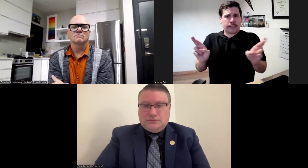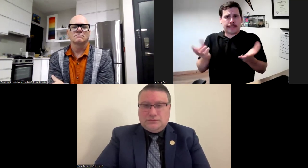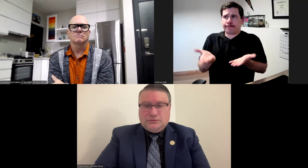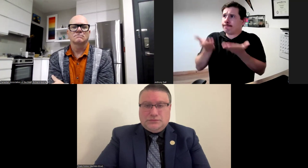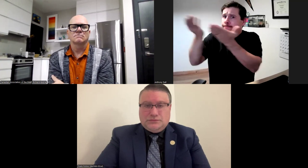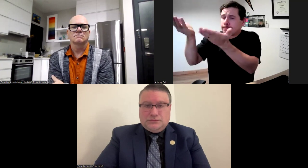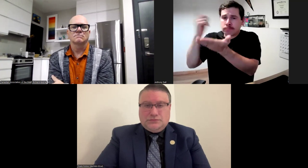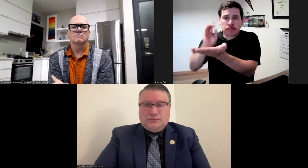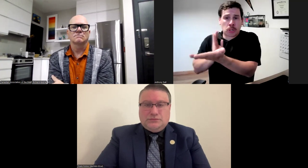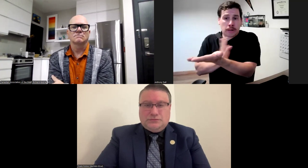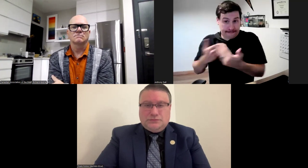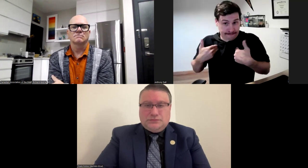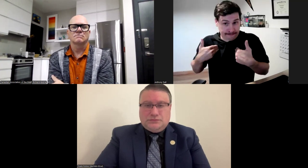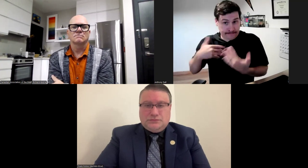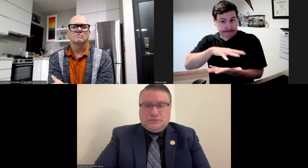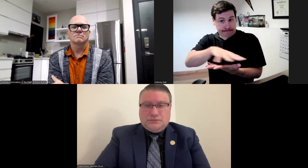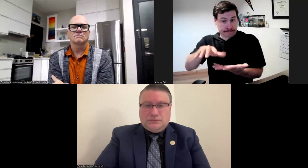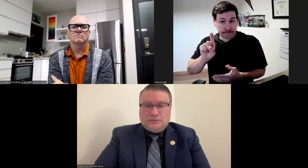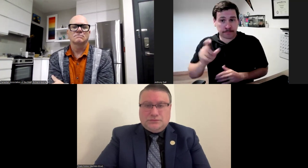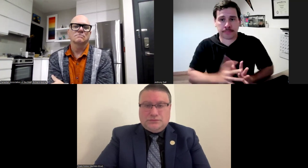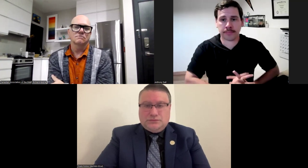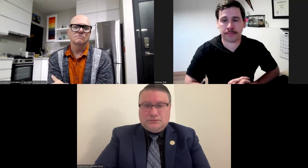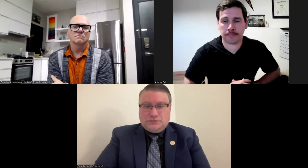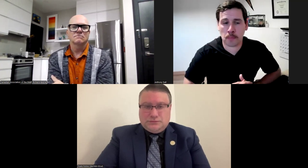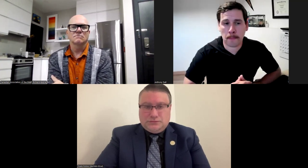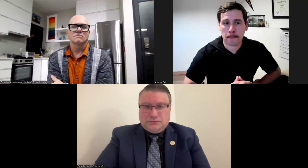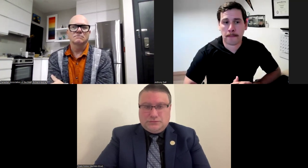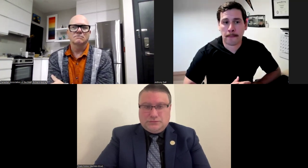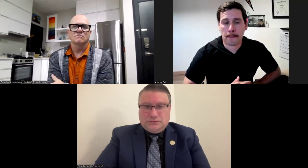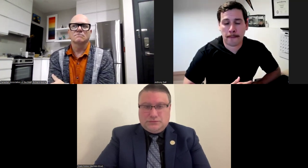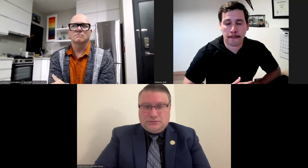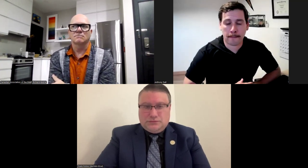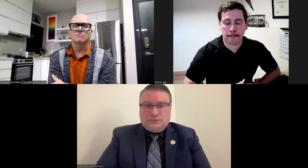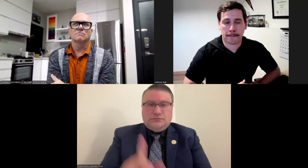etc.? So if you have any resources to recommend, I'm sure we would all appreciate that.